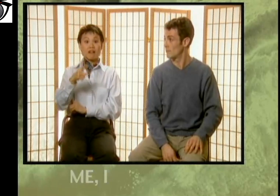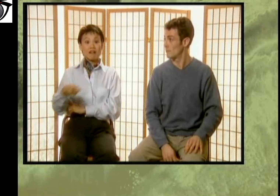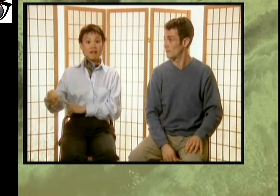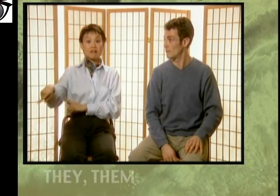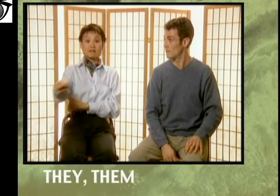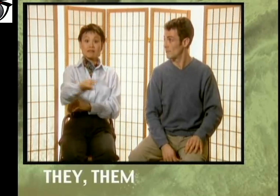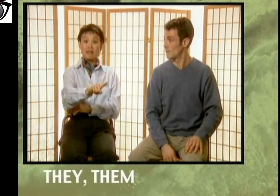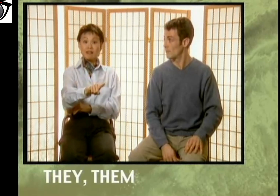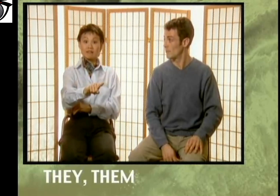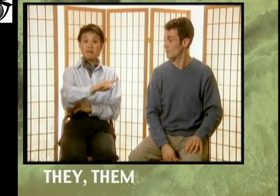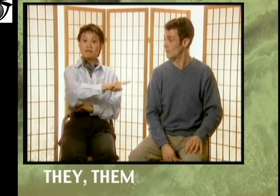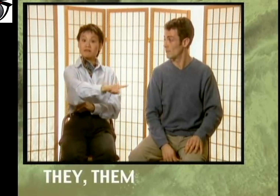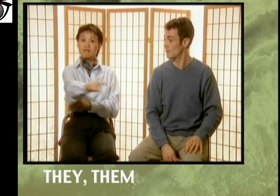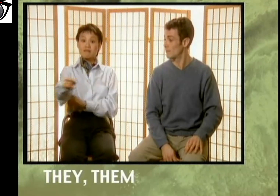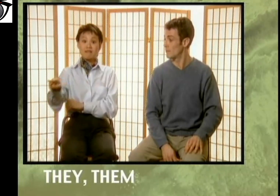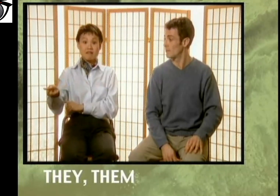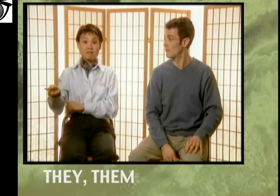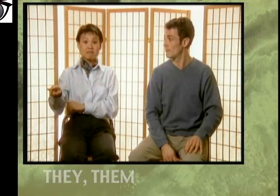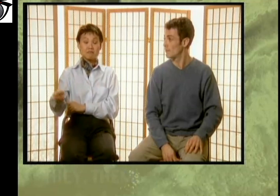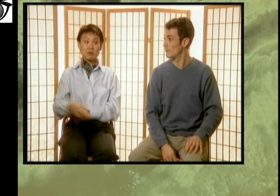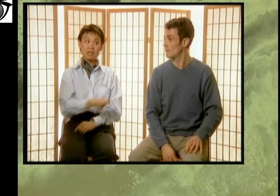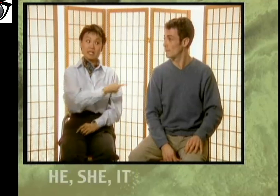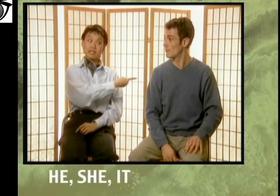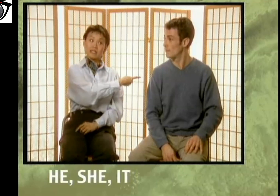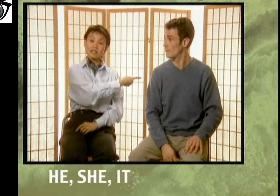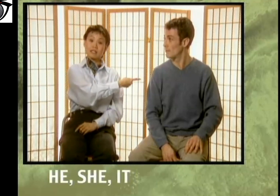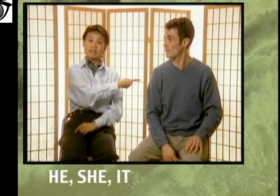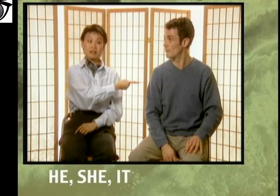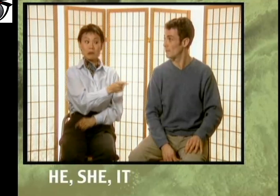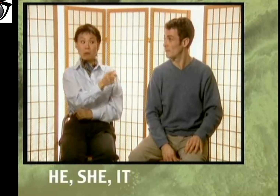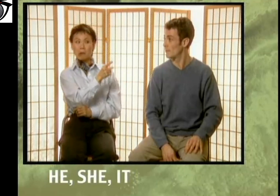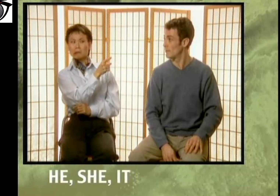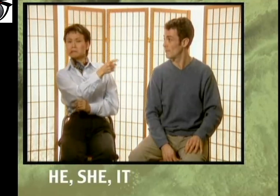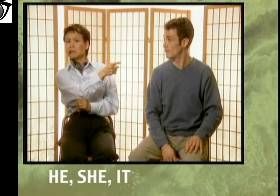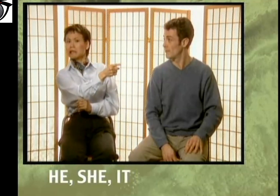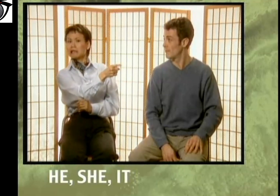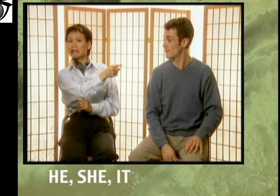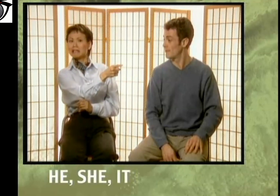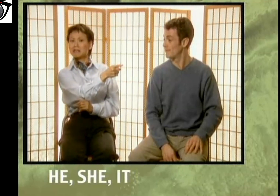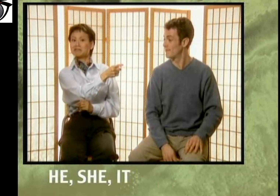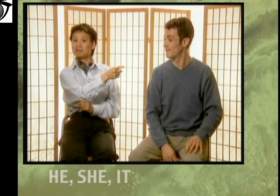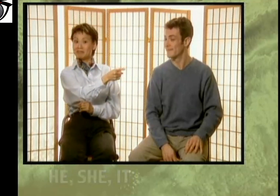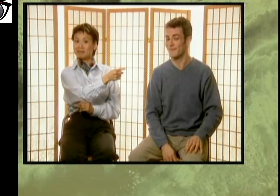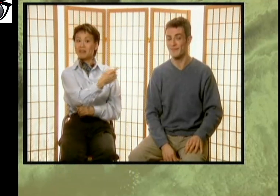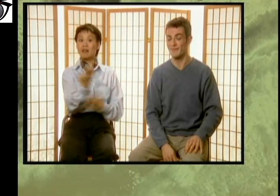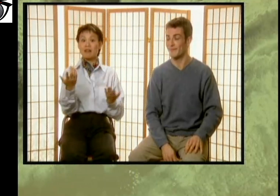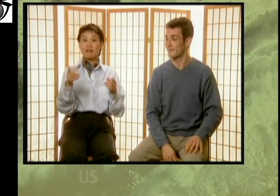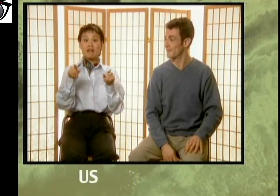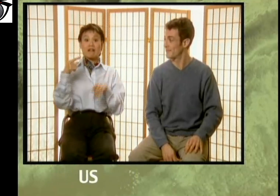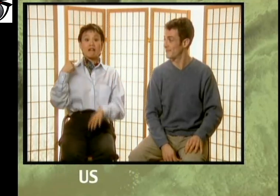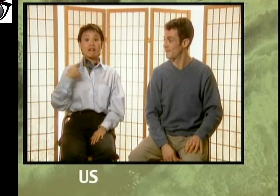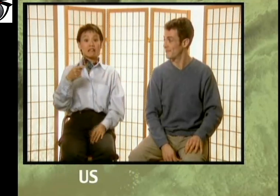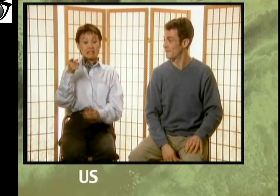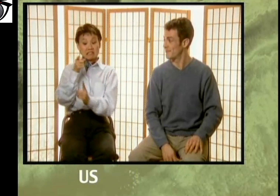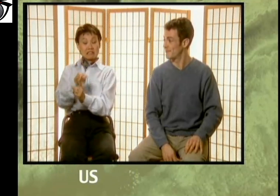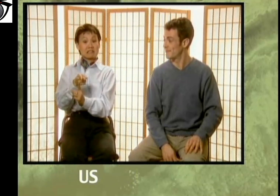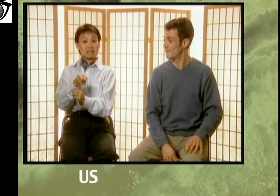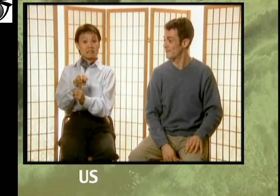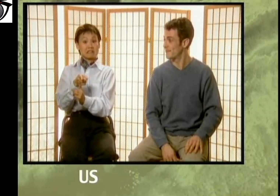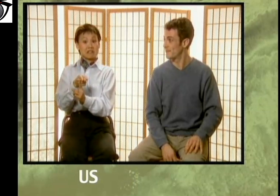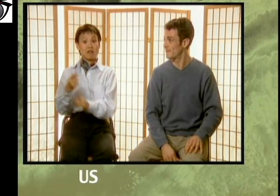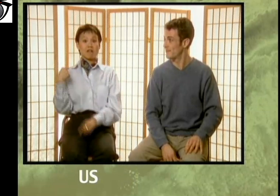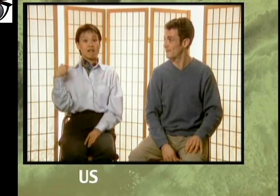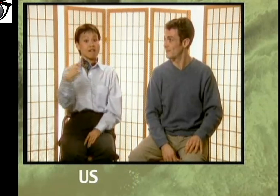Me or I, they, them, he, she, or it,